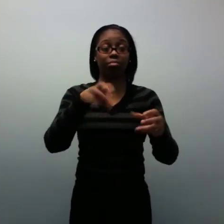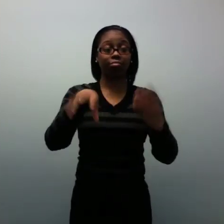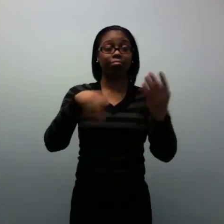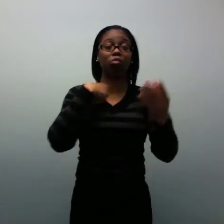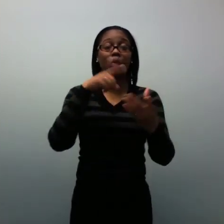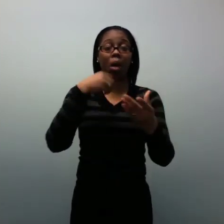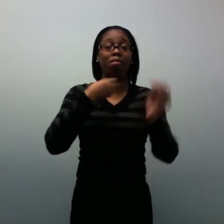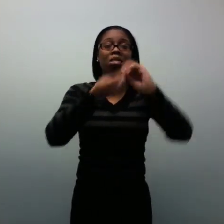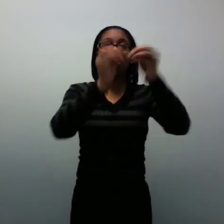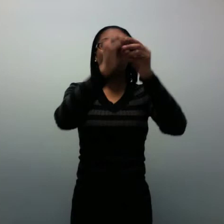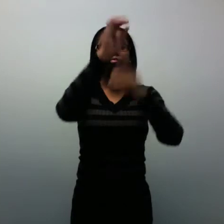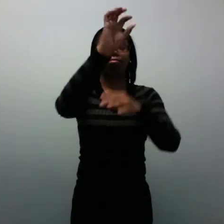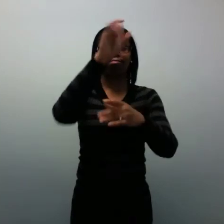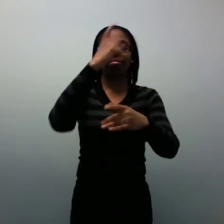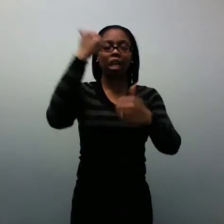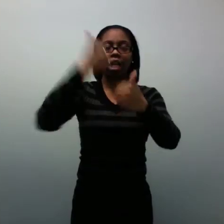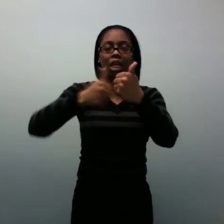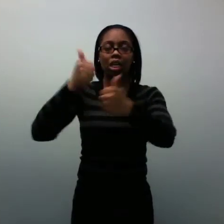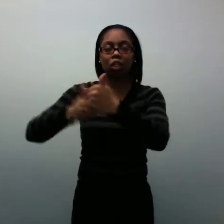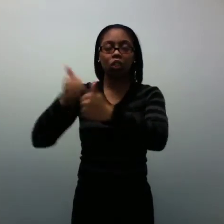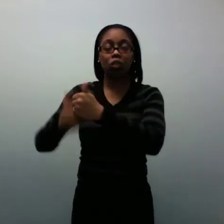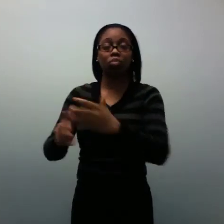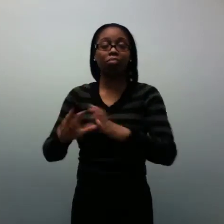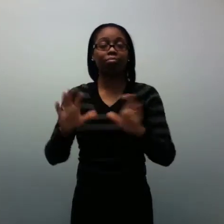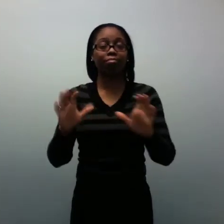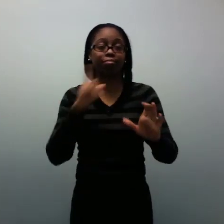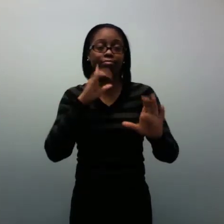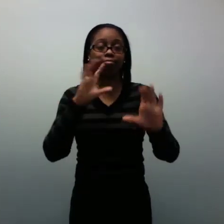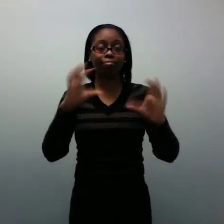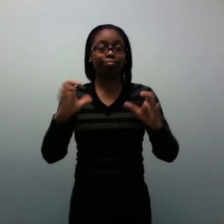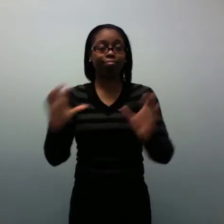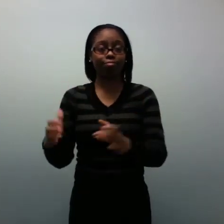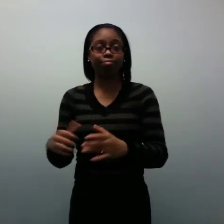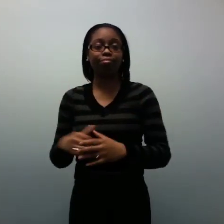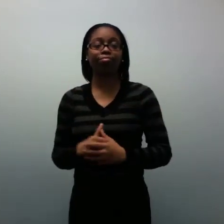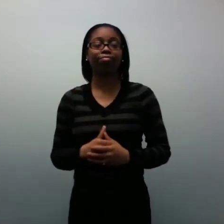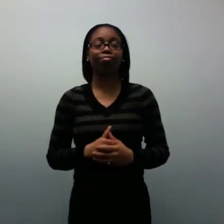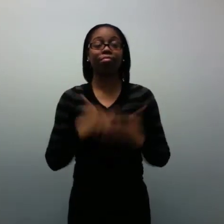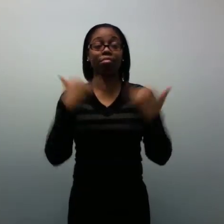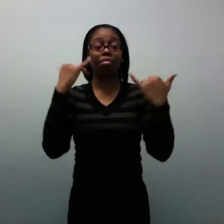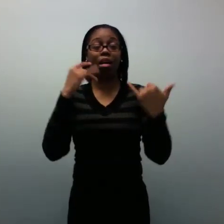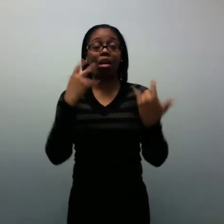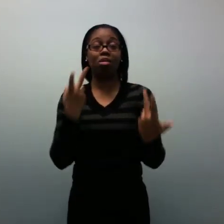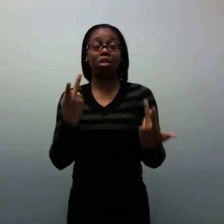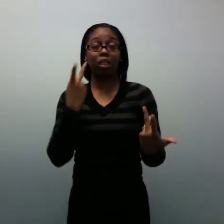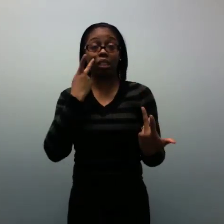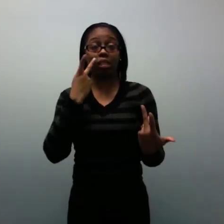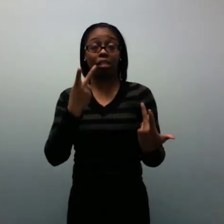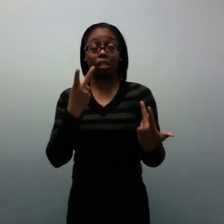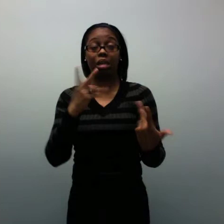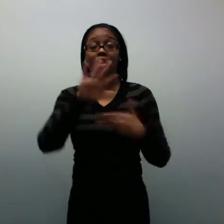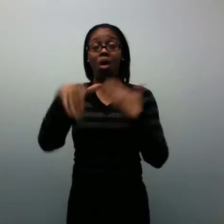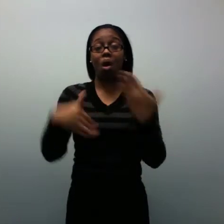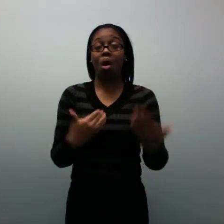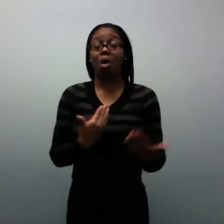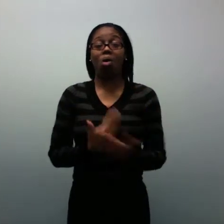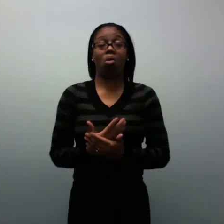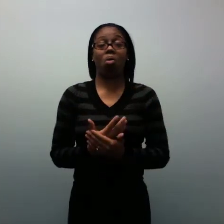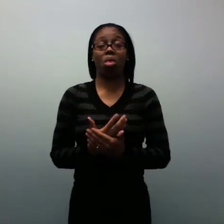put a 0 in that tens place box, if you would. The next visual shows the completion of the multiplication. 3 times